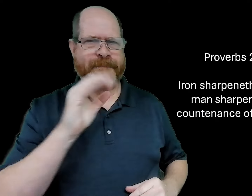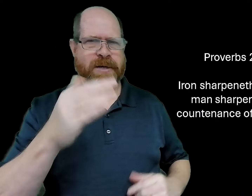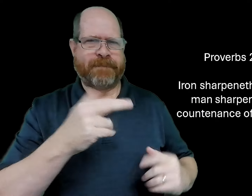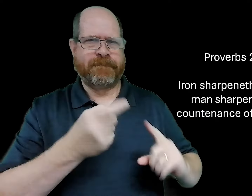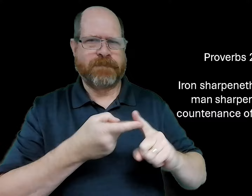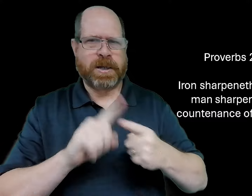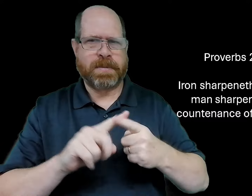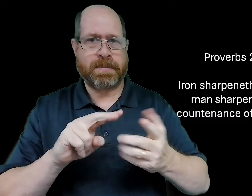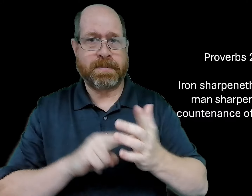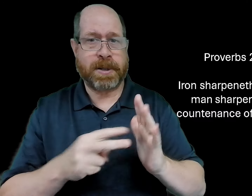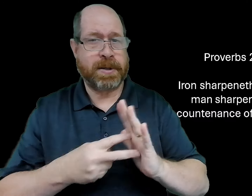Countenance of your friend.